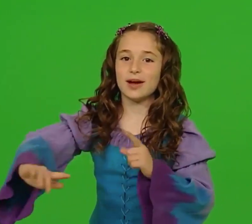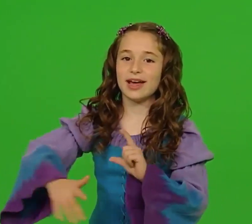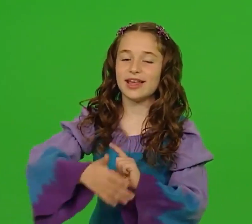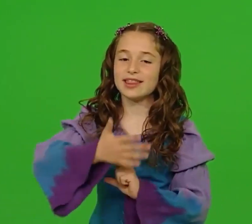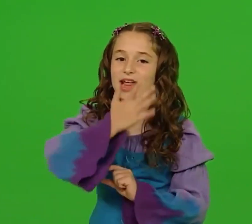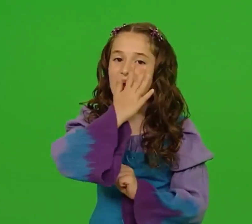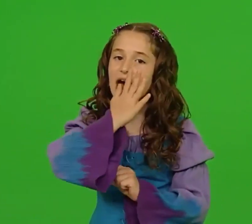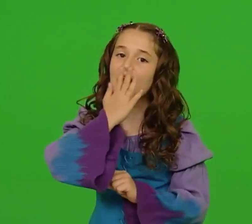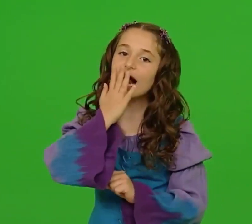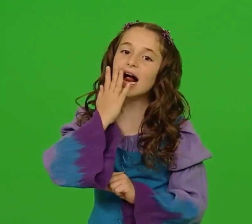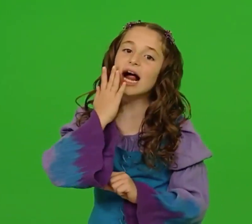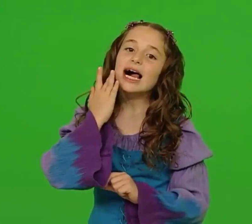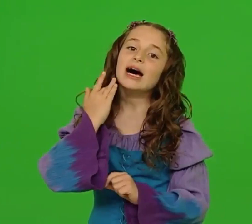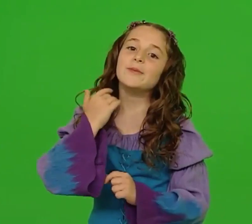with